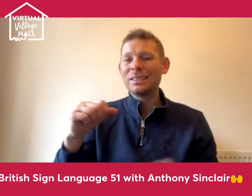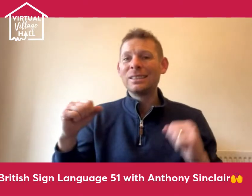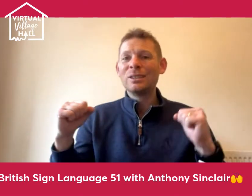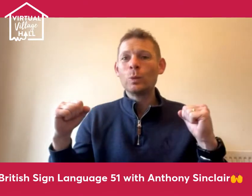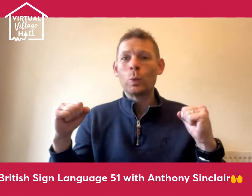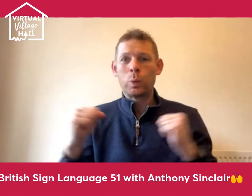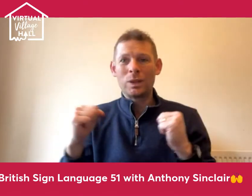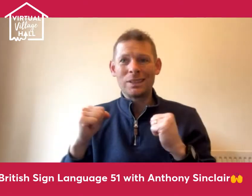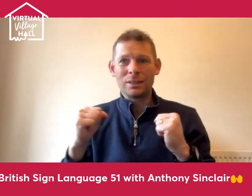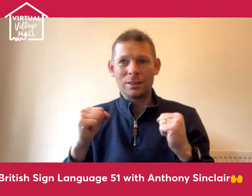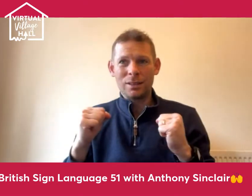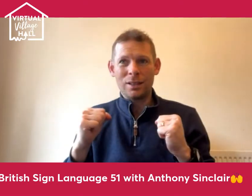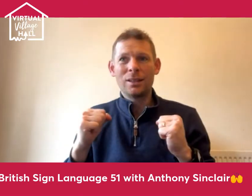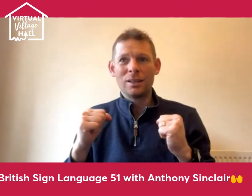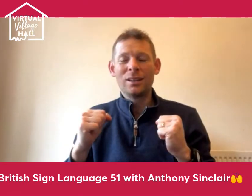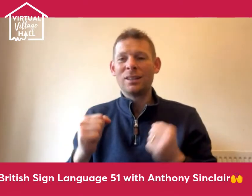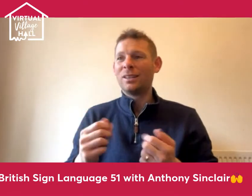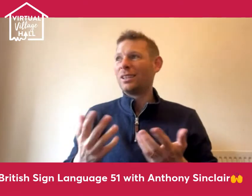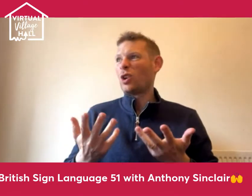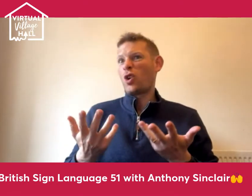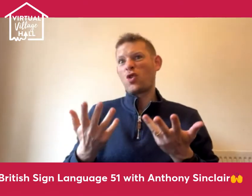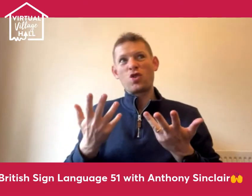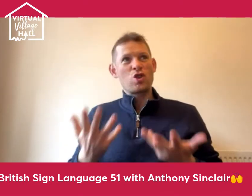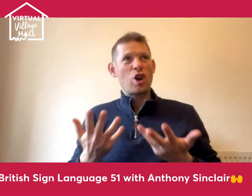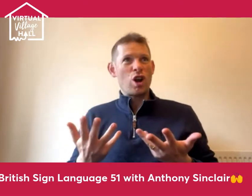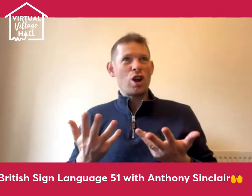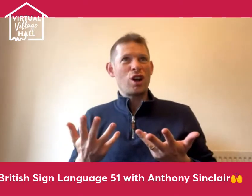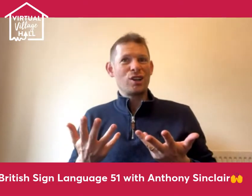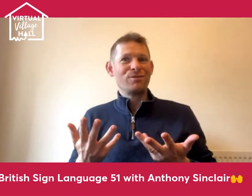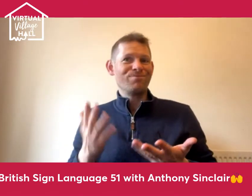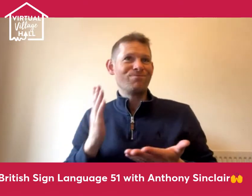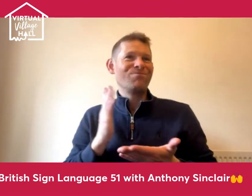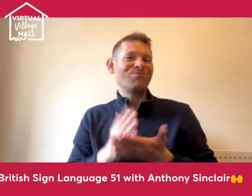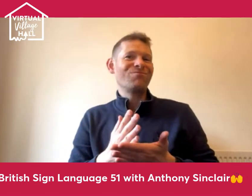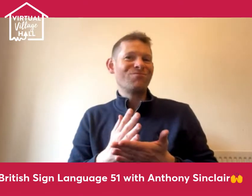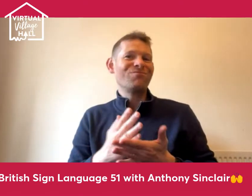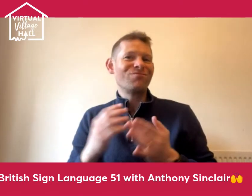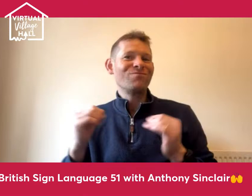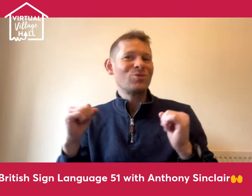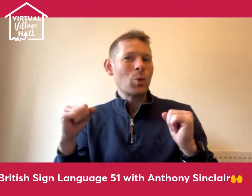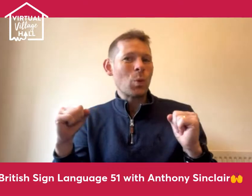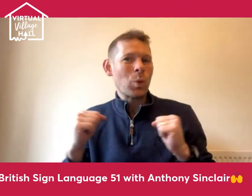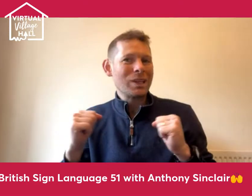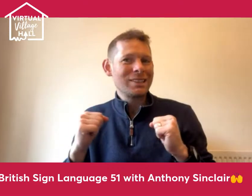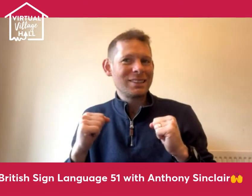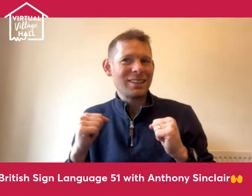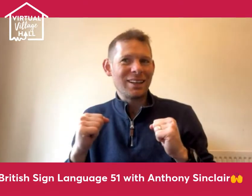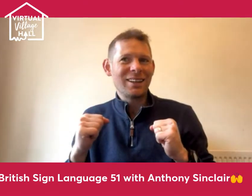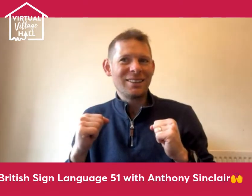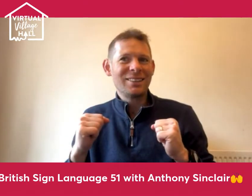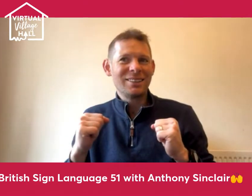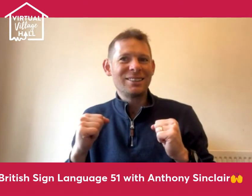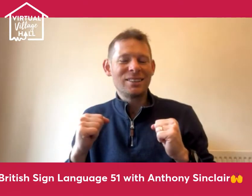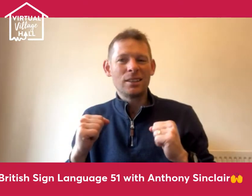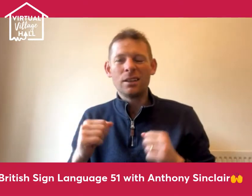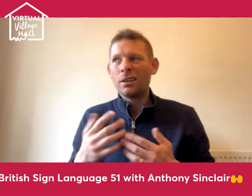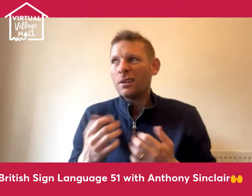for winter and cold. So this winter, um, it's cold. So you can see the